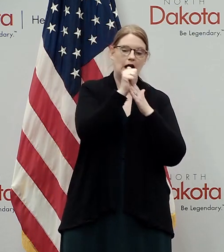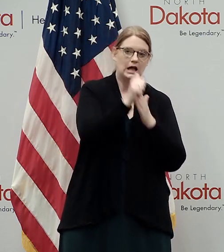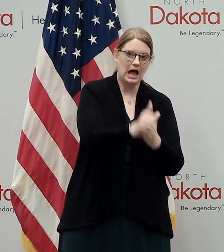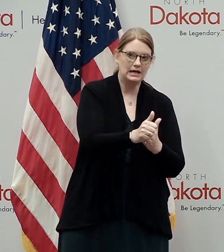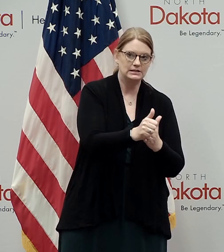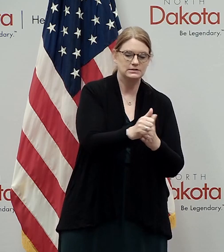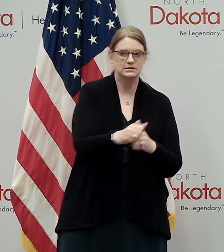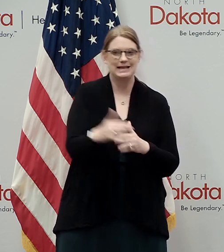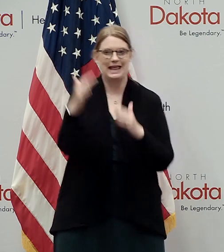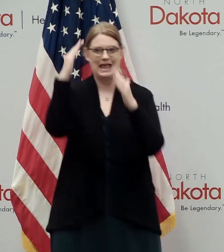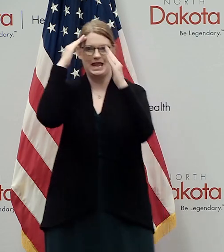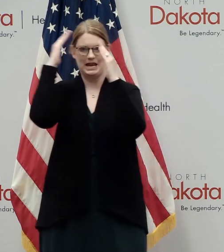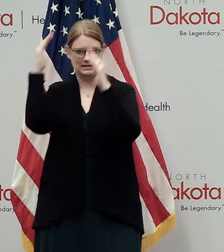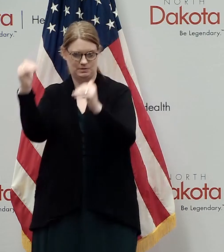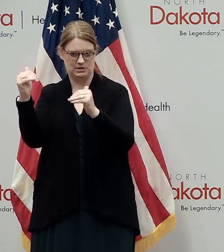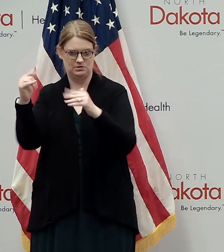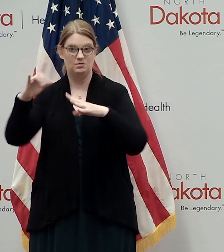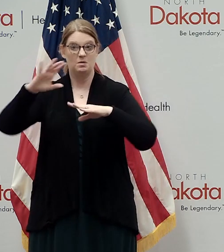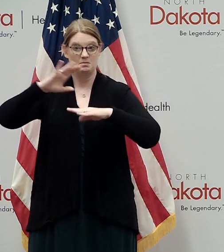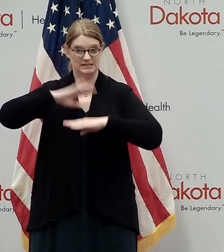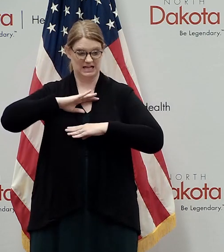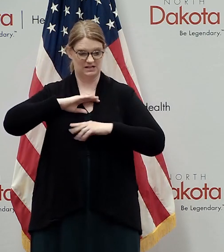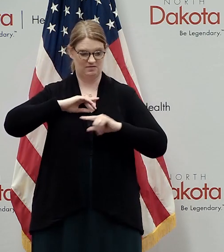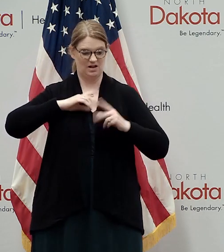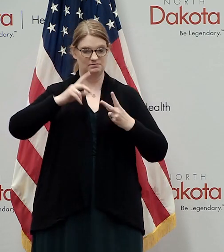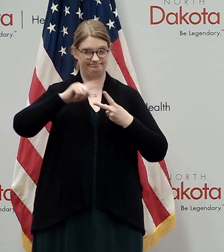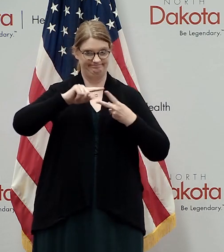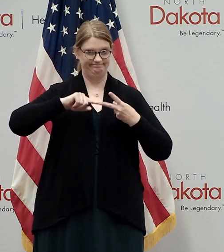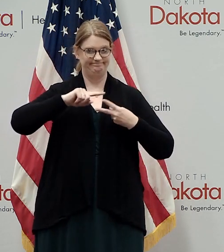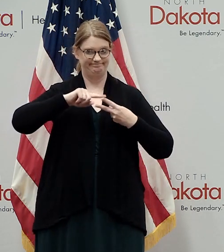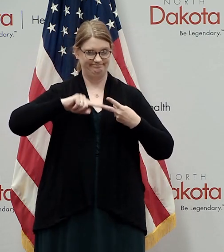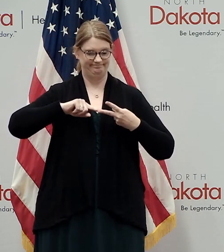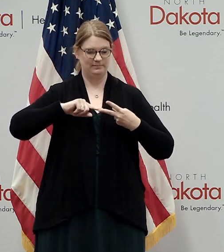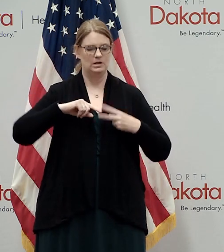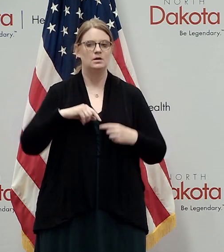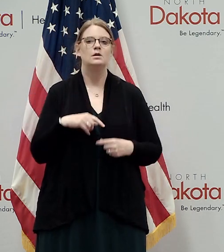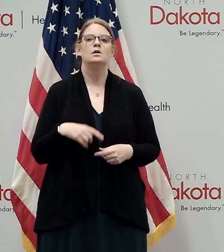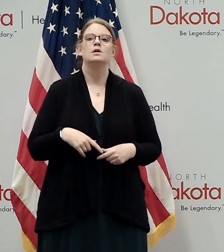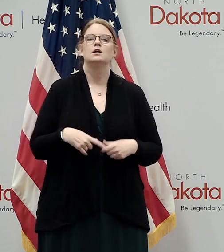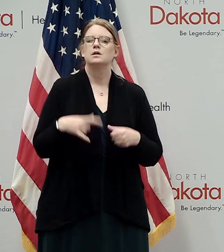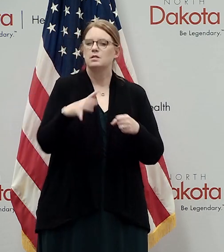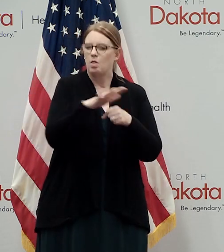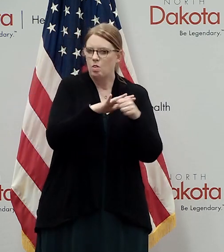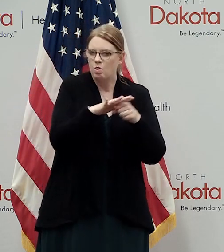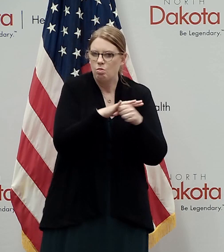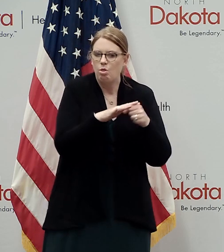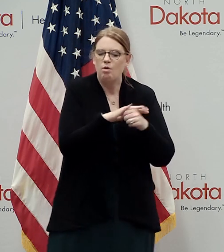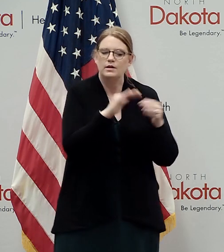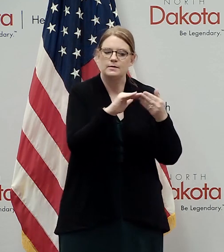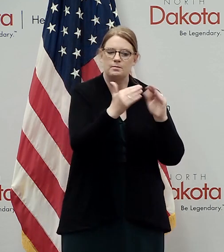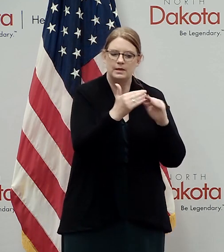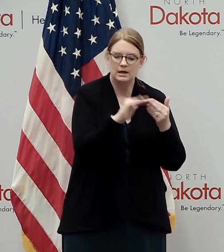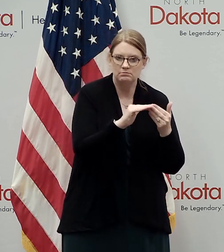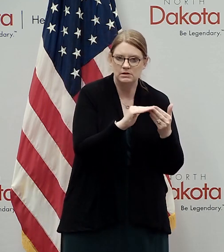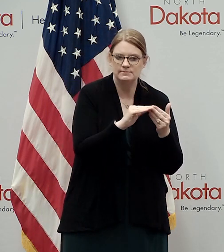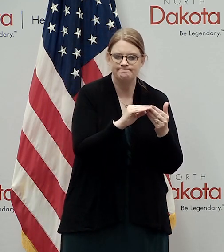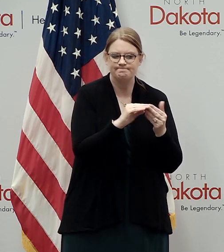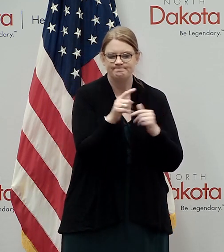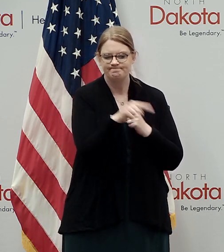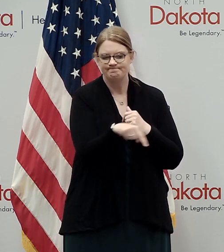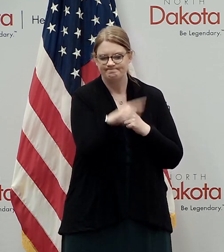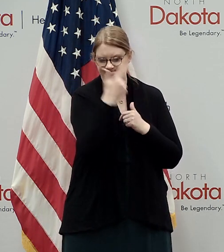meet both of those purposes. Local communities can decide if teaching and learning will be